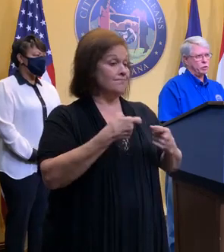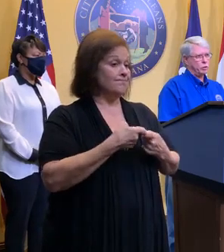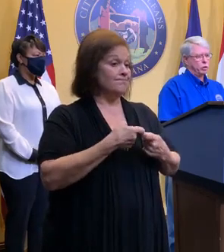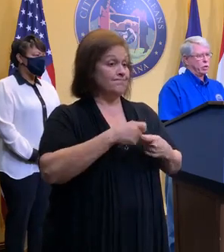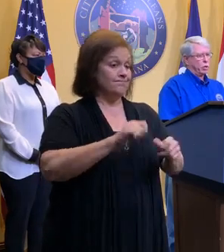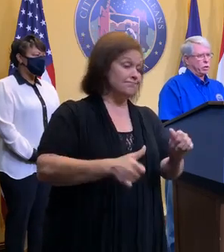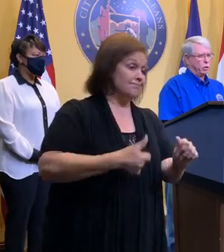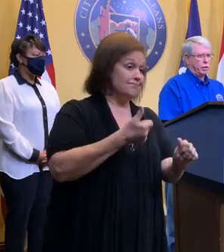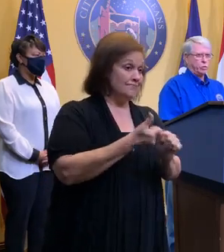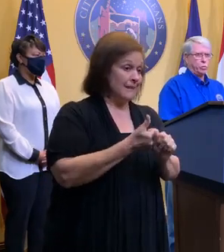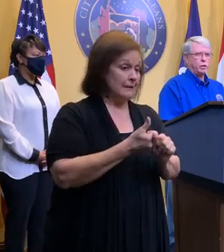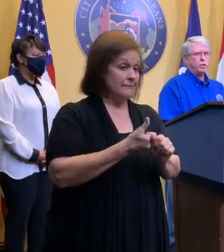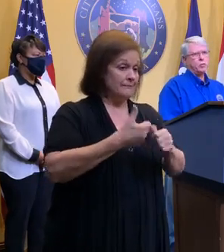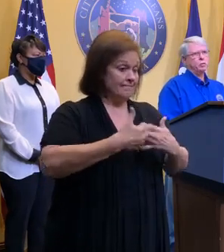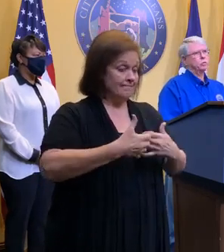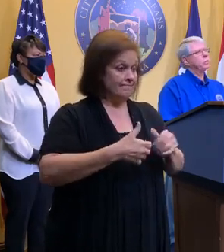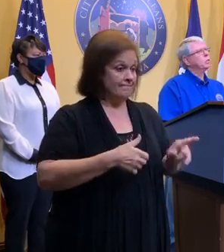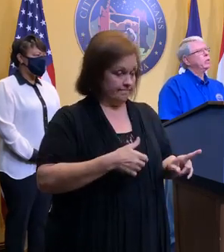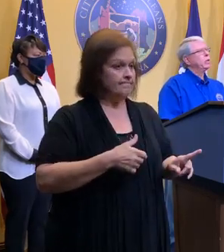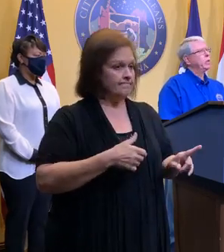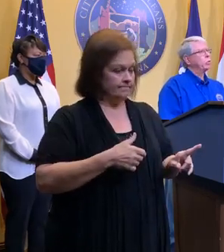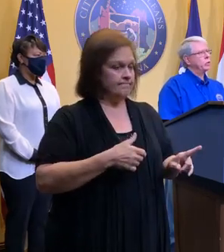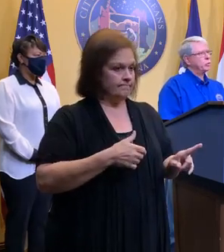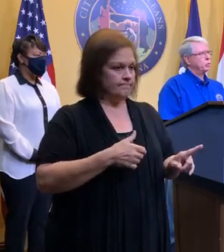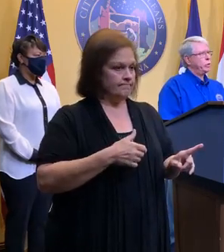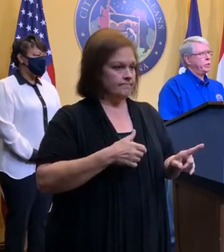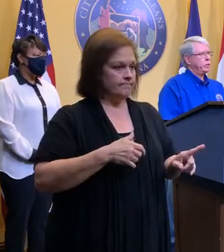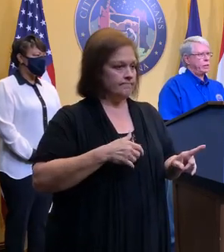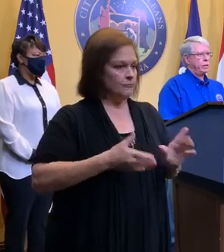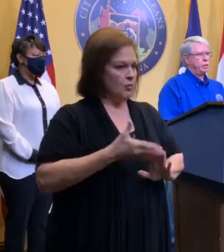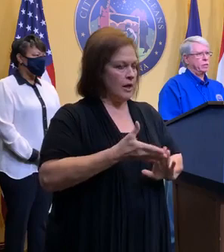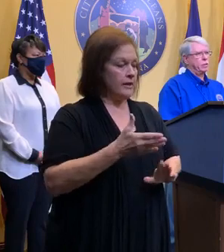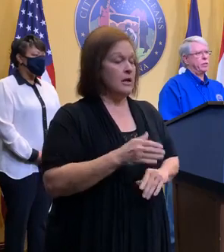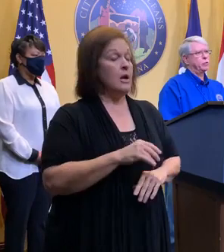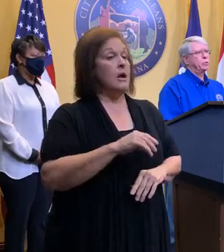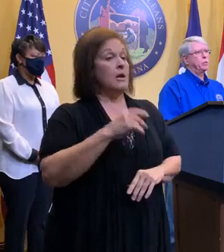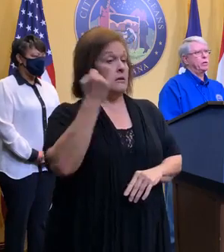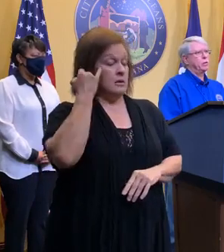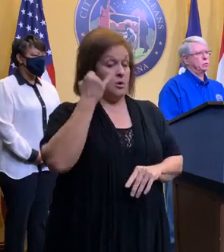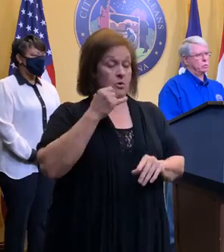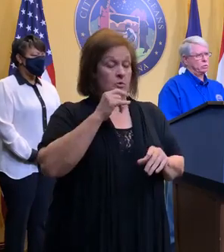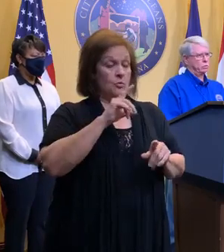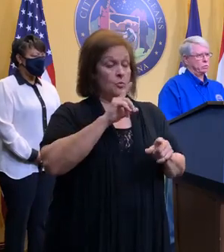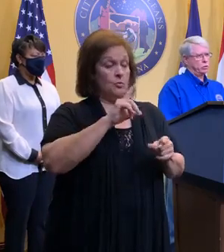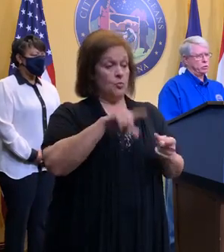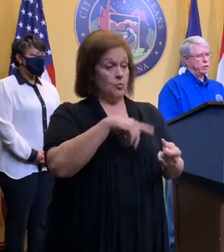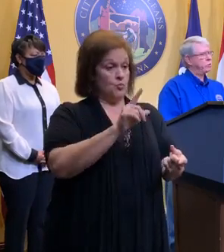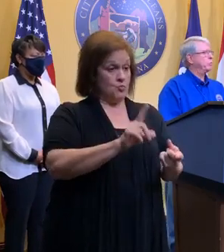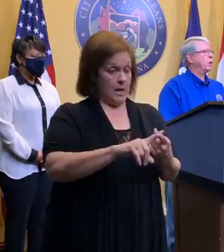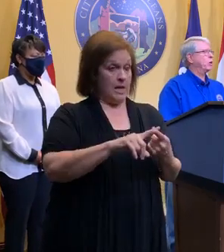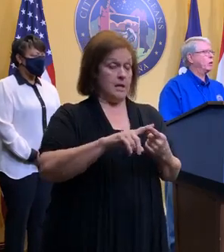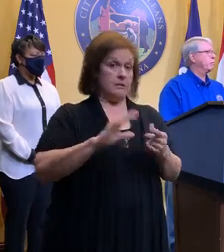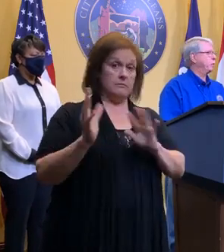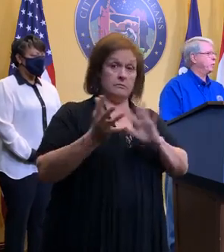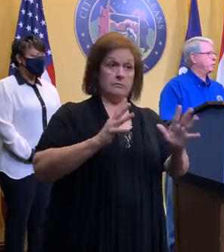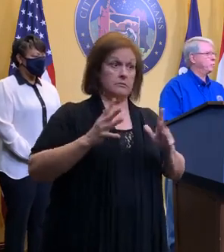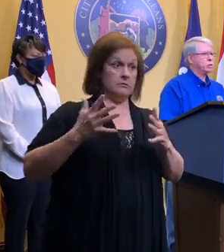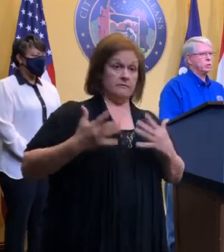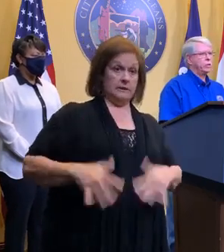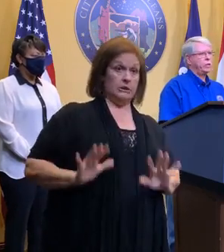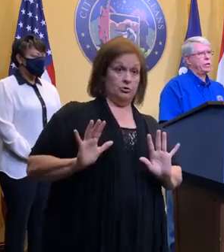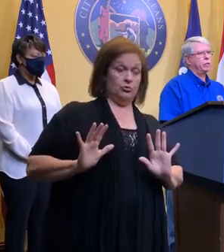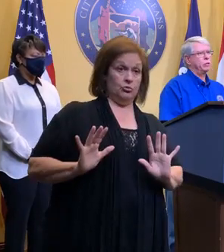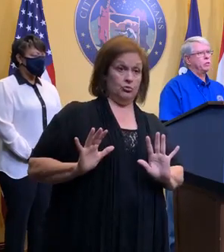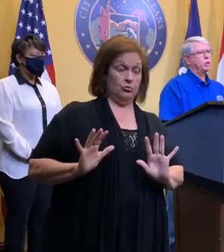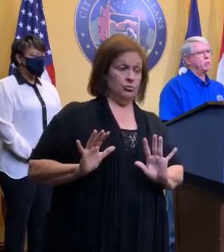in service. And as the wind conditions get worse, we can take Entergy power, turn Entergy power off at